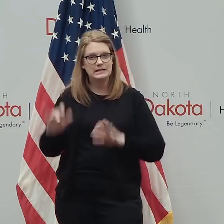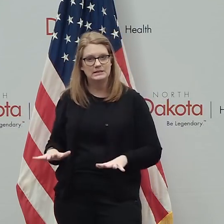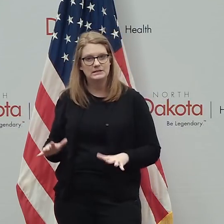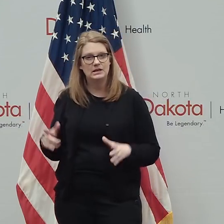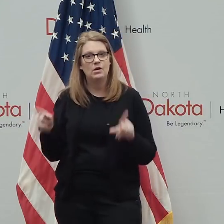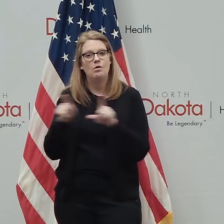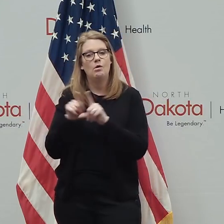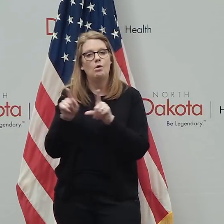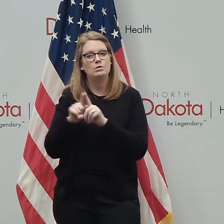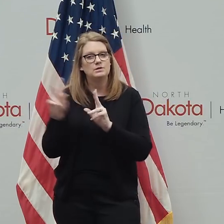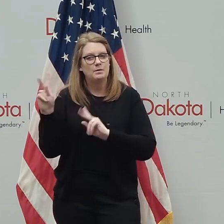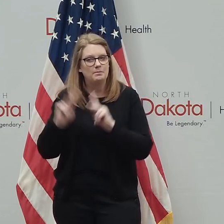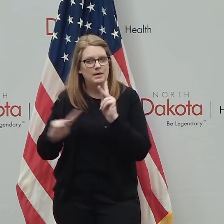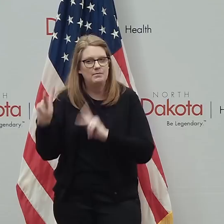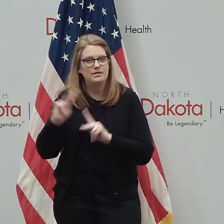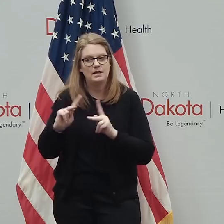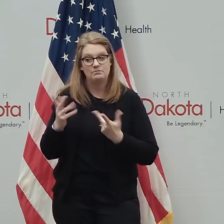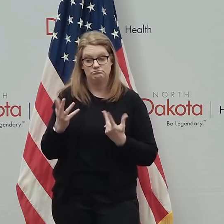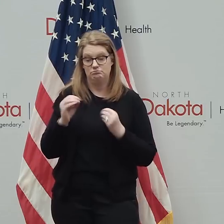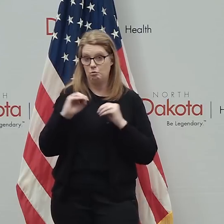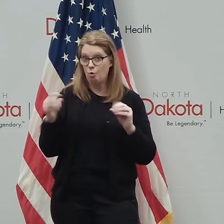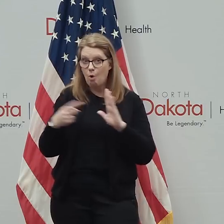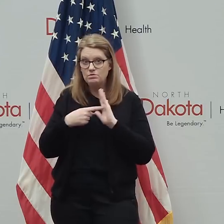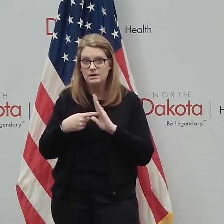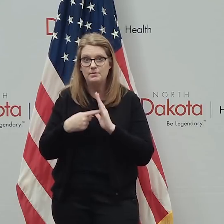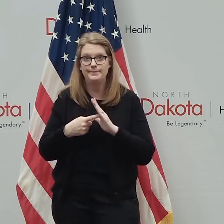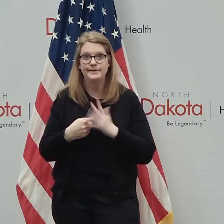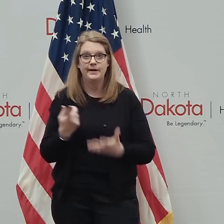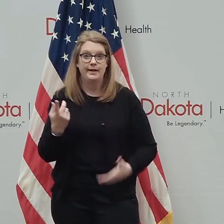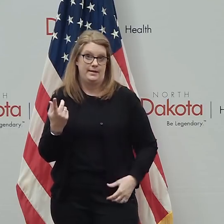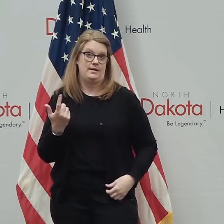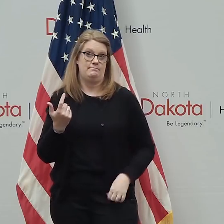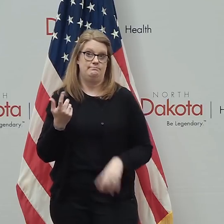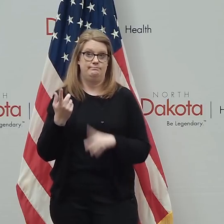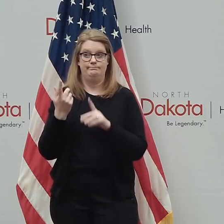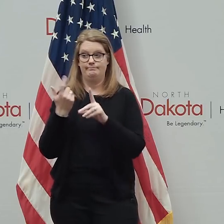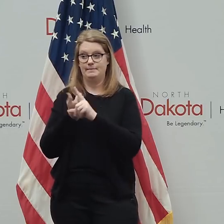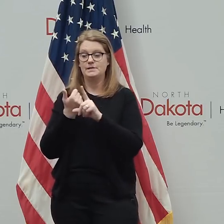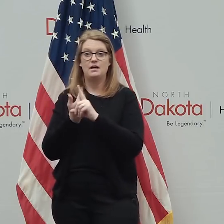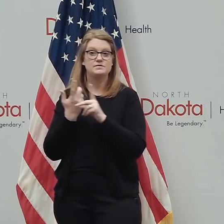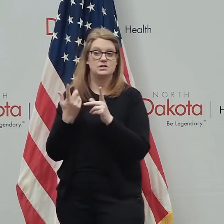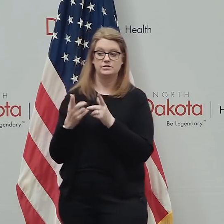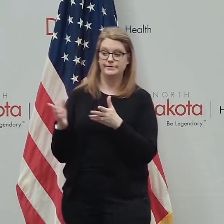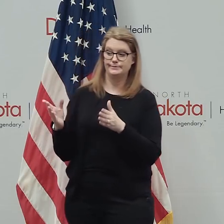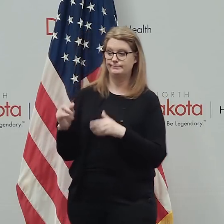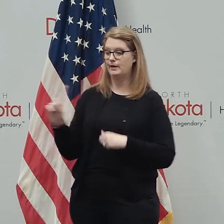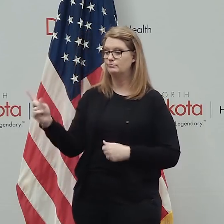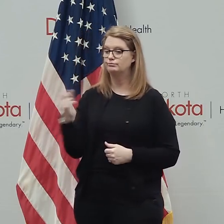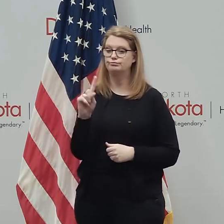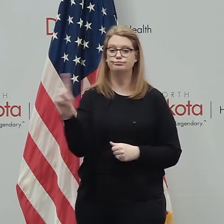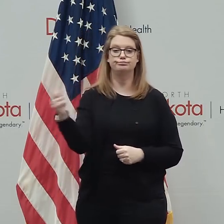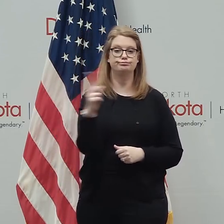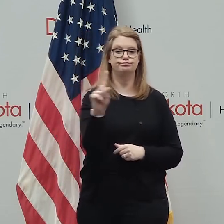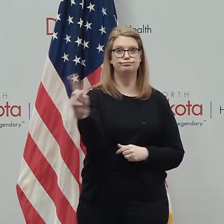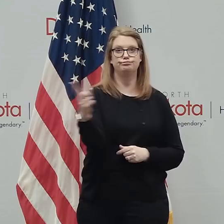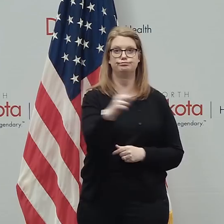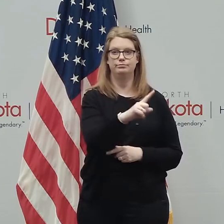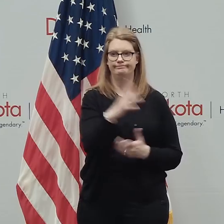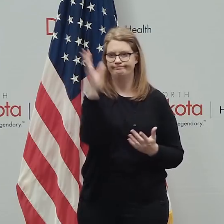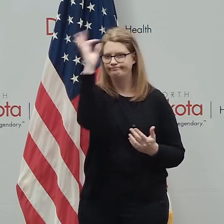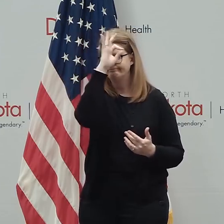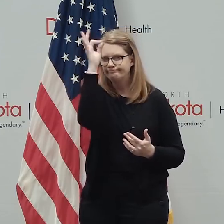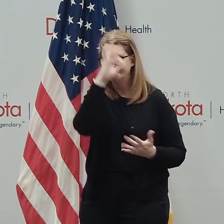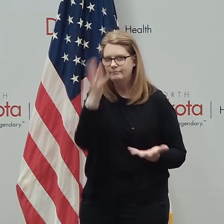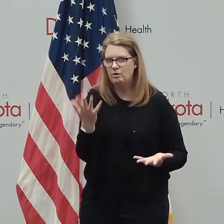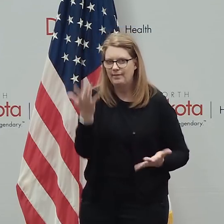may also be people who are asymptomatic that are there that could also have been in close contact with those positives. So again, we